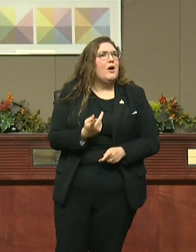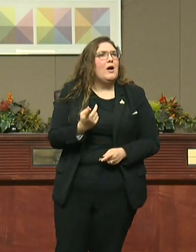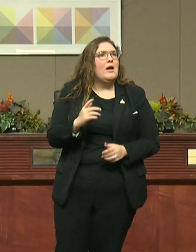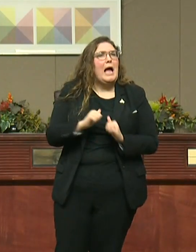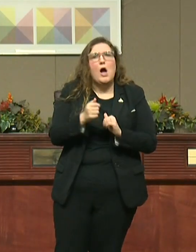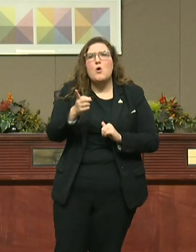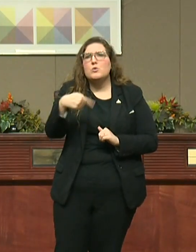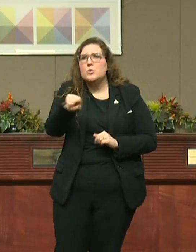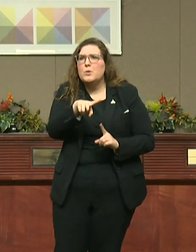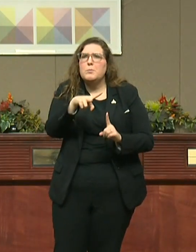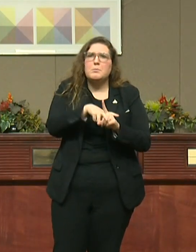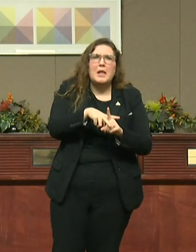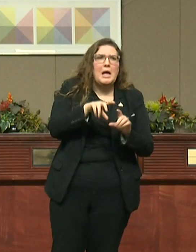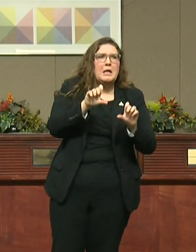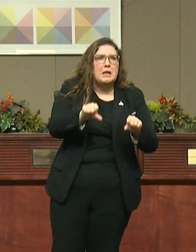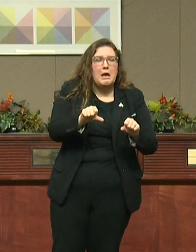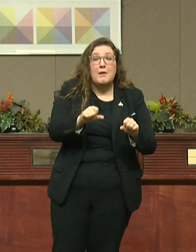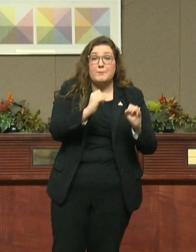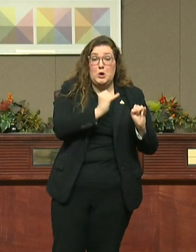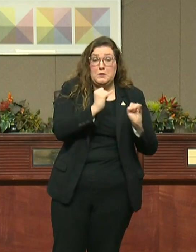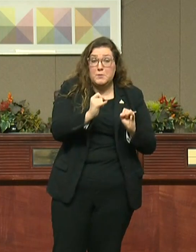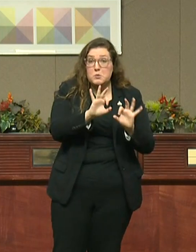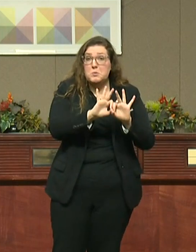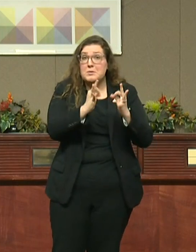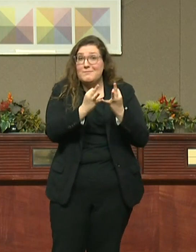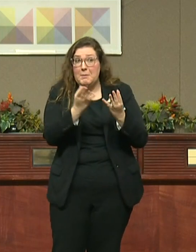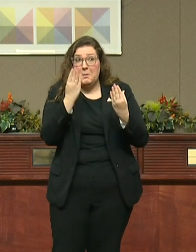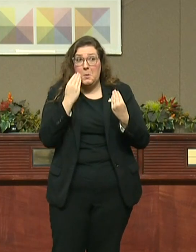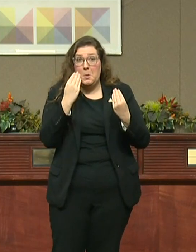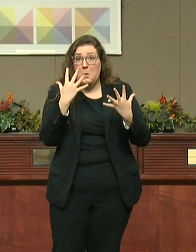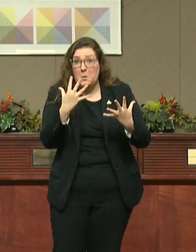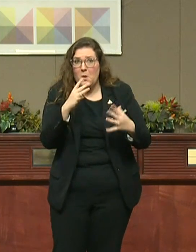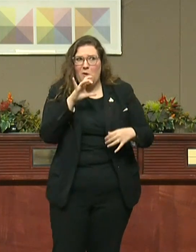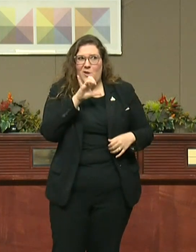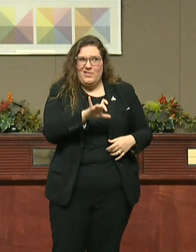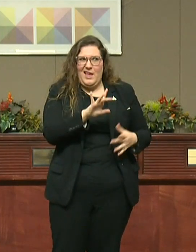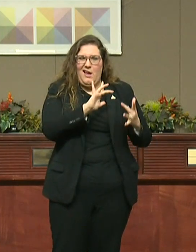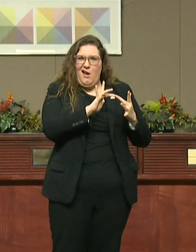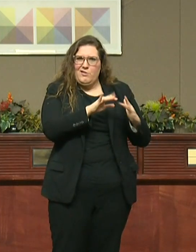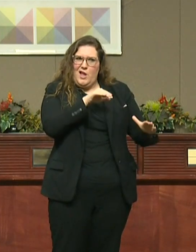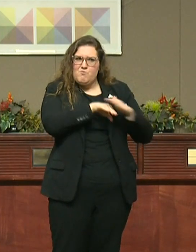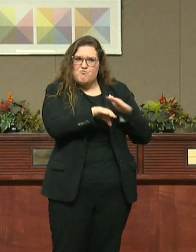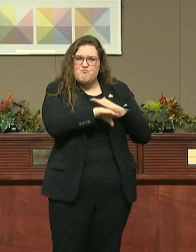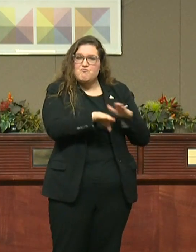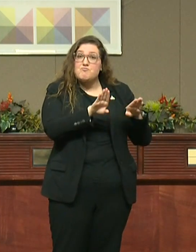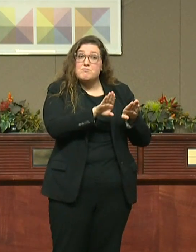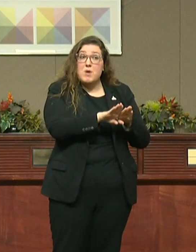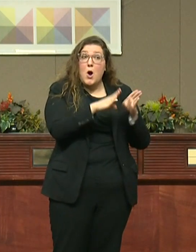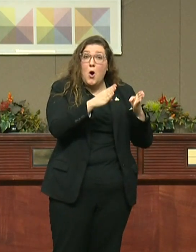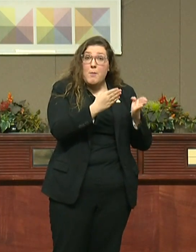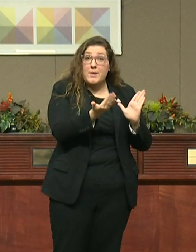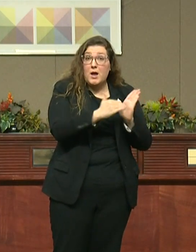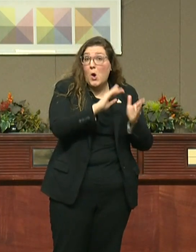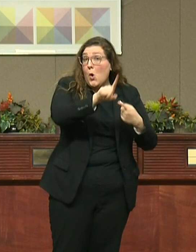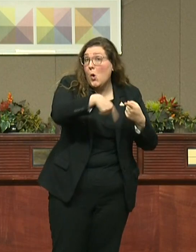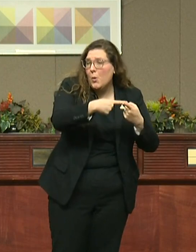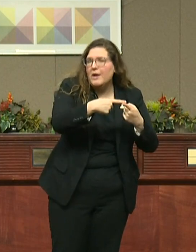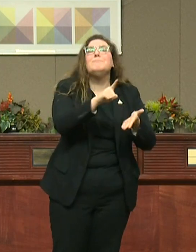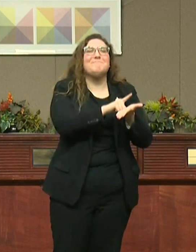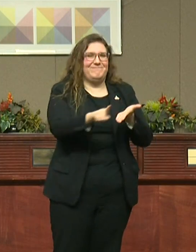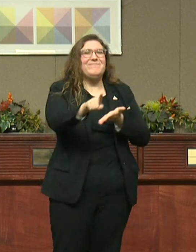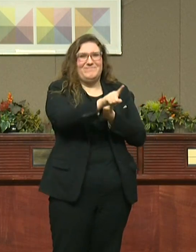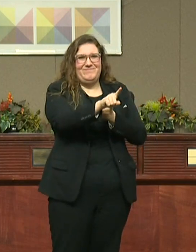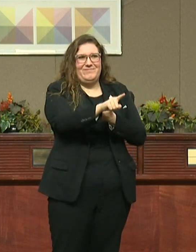week. We'll open it up again, and hopefully that process will smooth itself out.